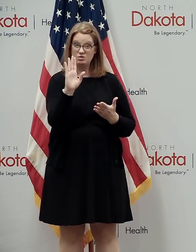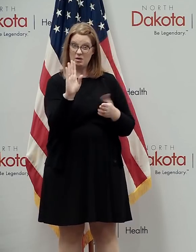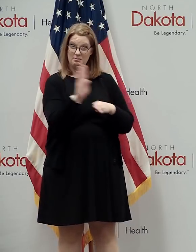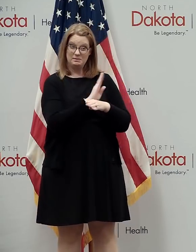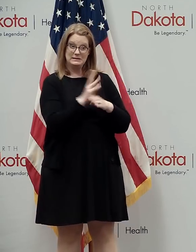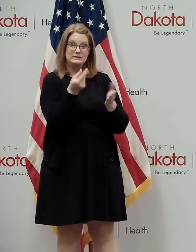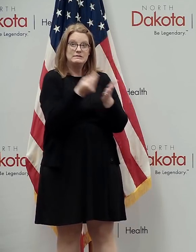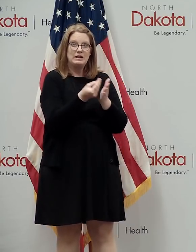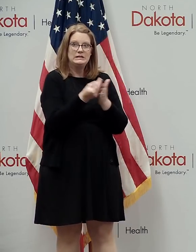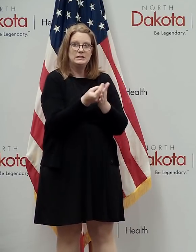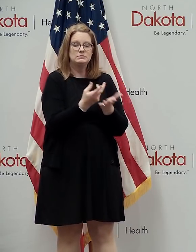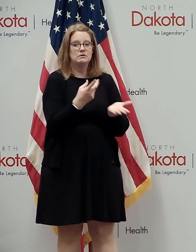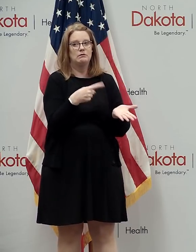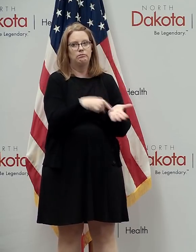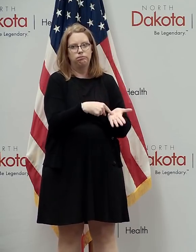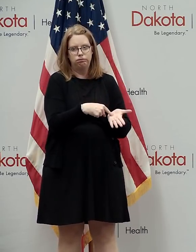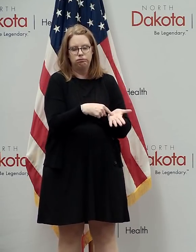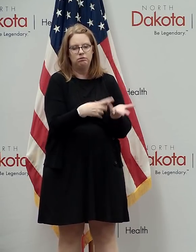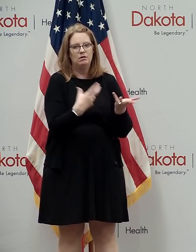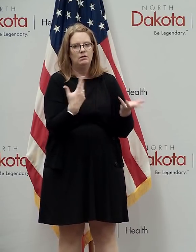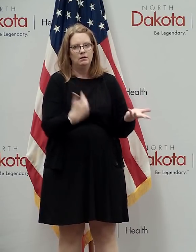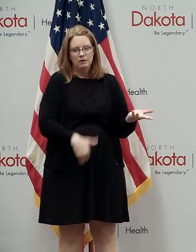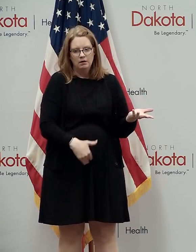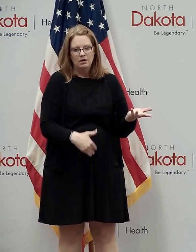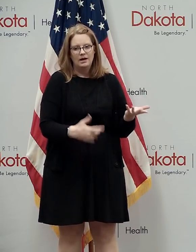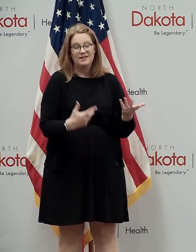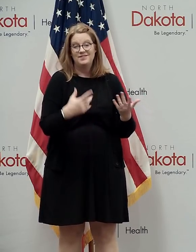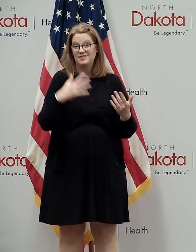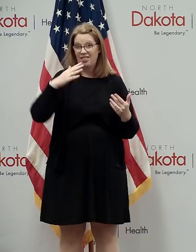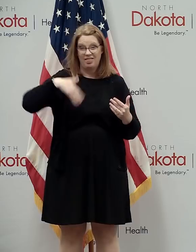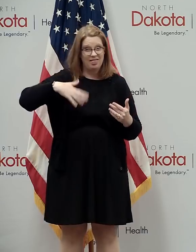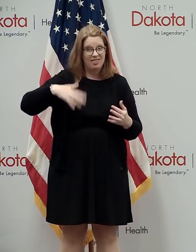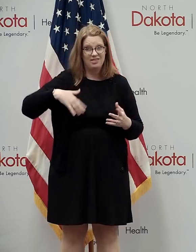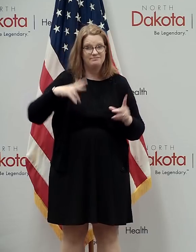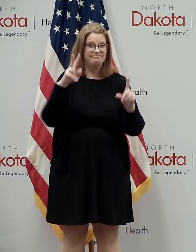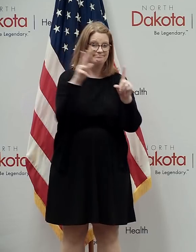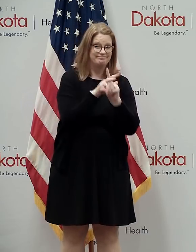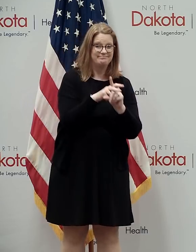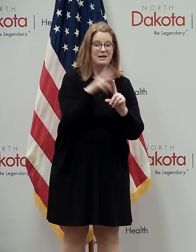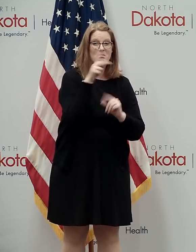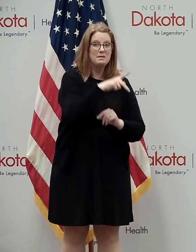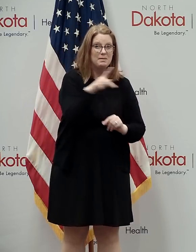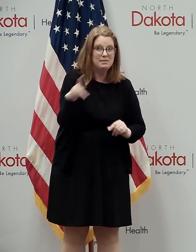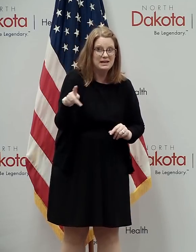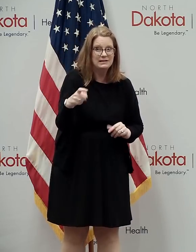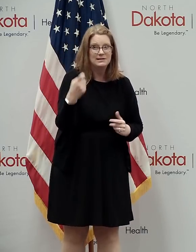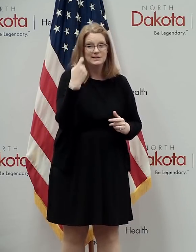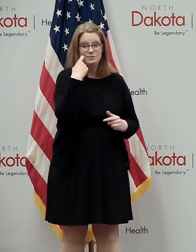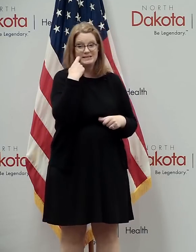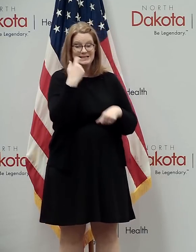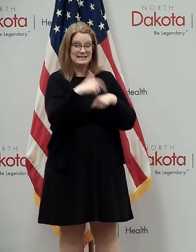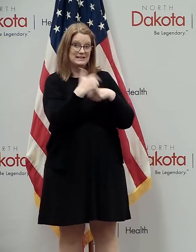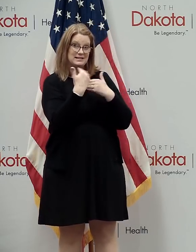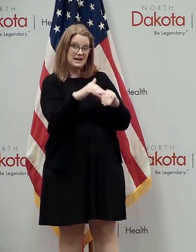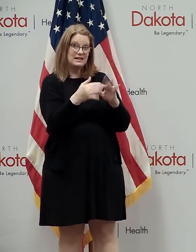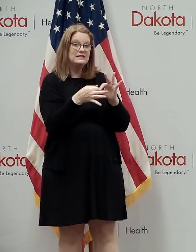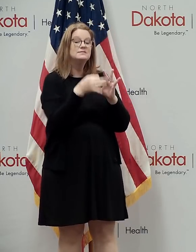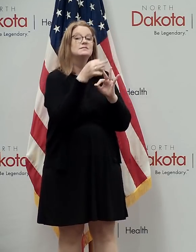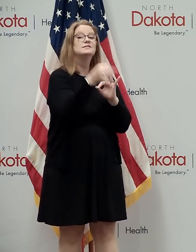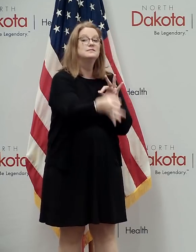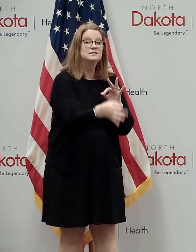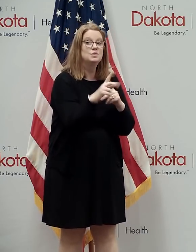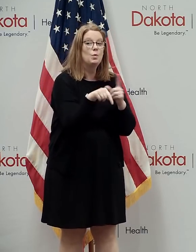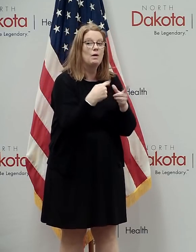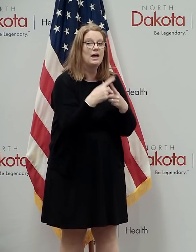by COVID-19 and you have not availed yourself to the Paycheck Protection Program, recently that deadline was extended to